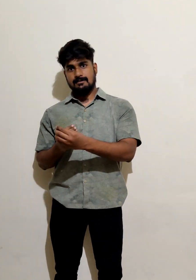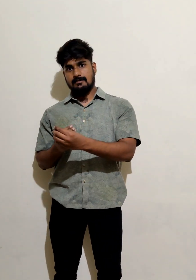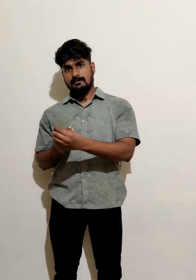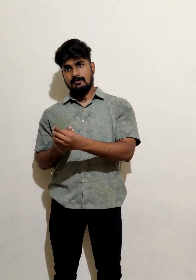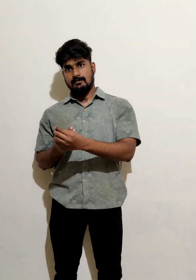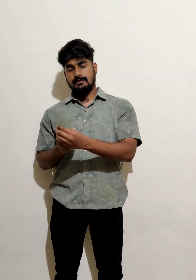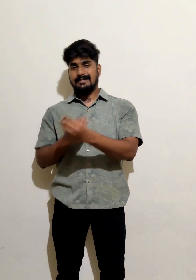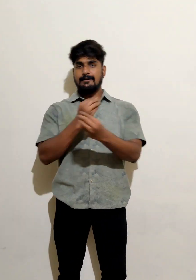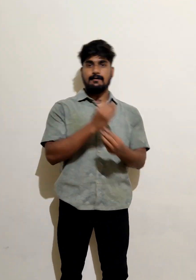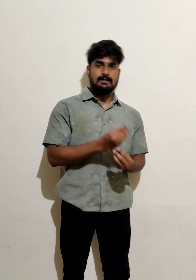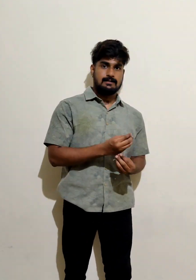access the keywords